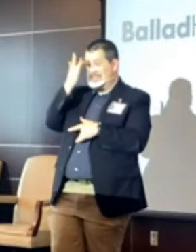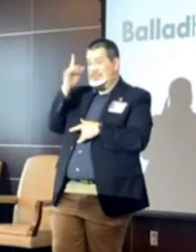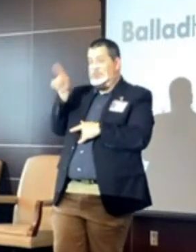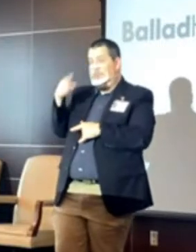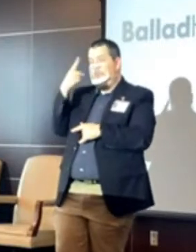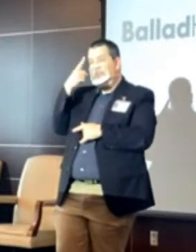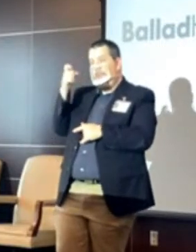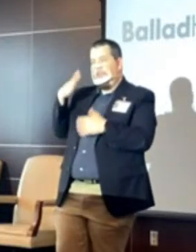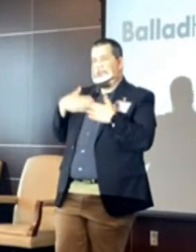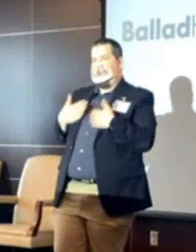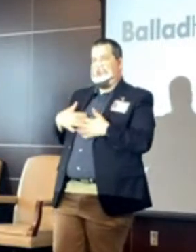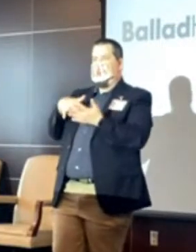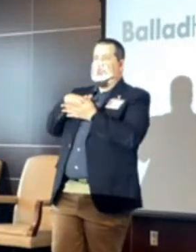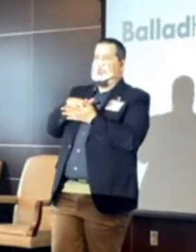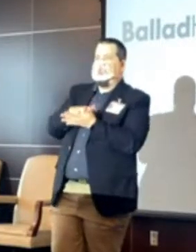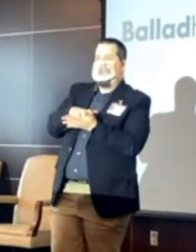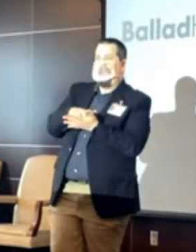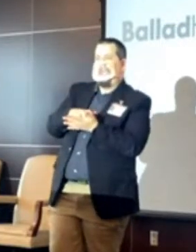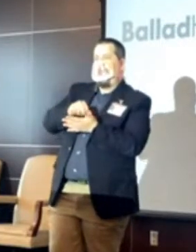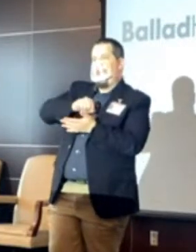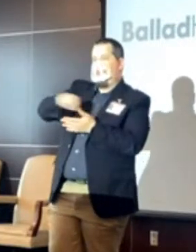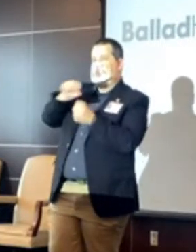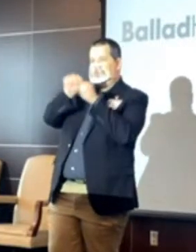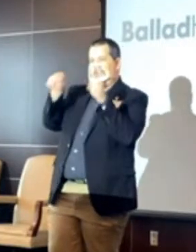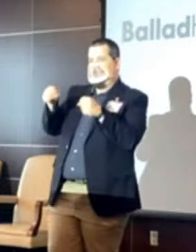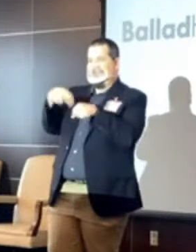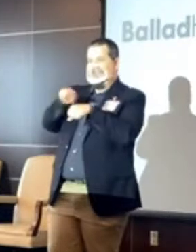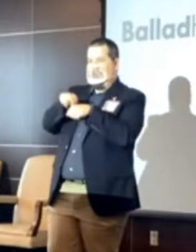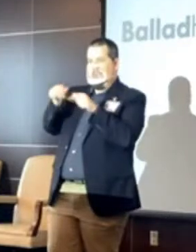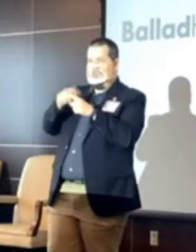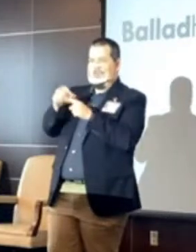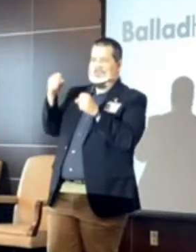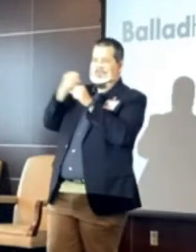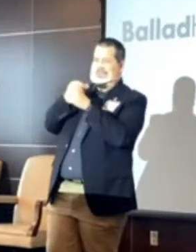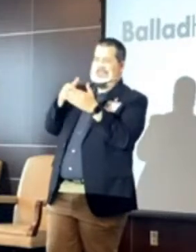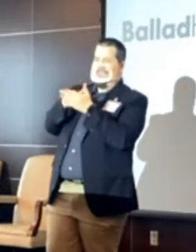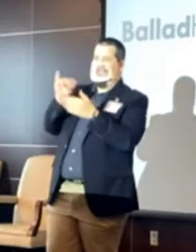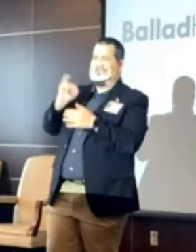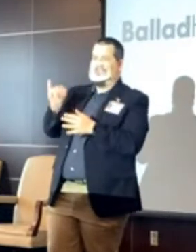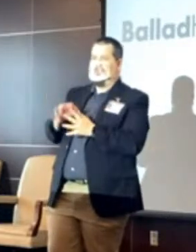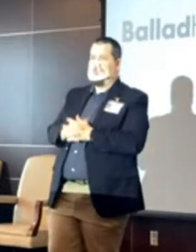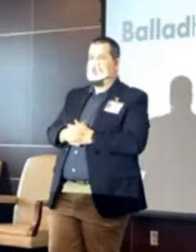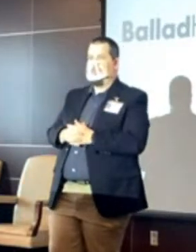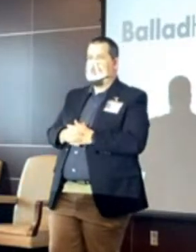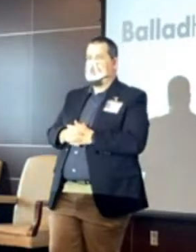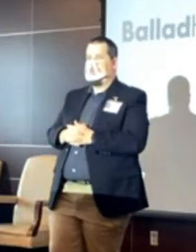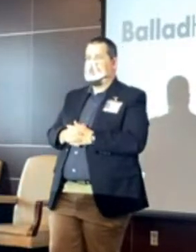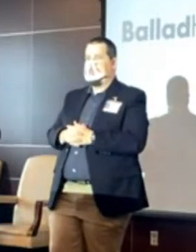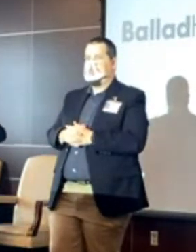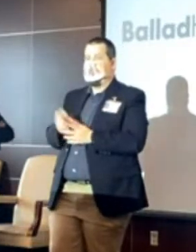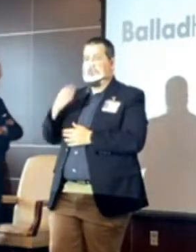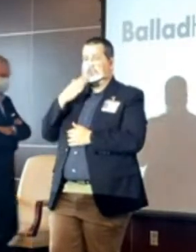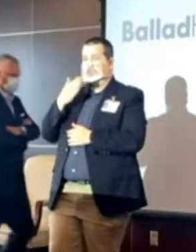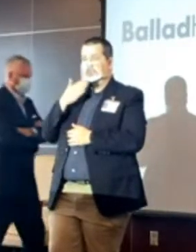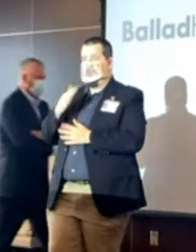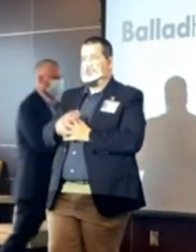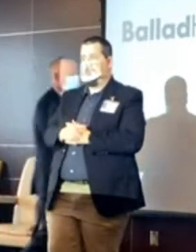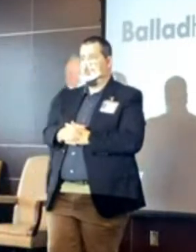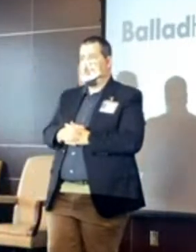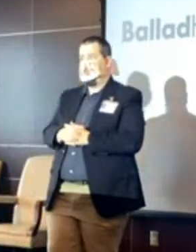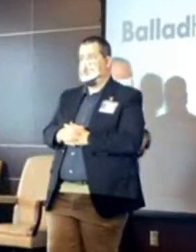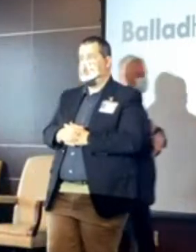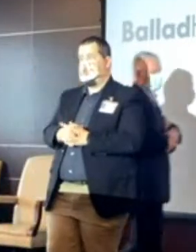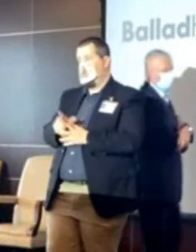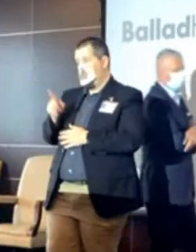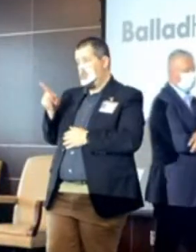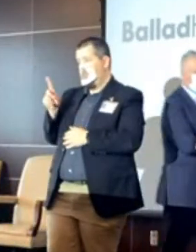just because of the body's weakened immune system and the natural ability to fight off the infection. Okay, David? I